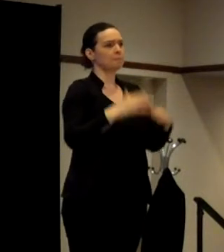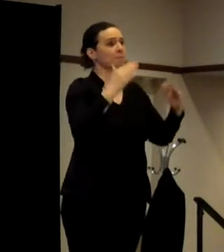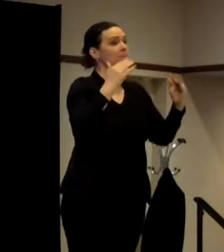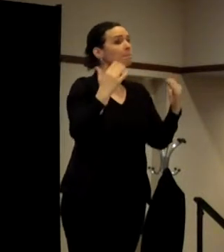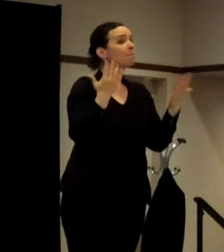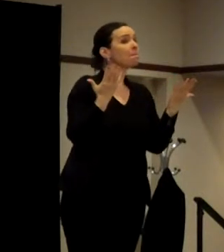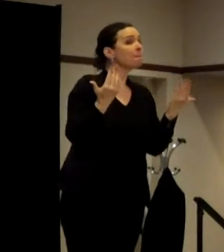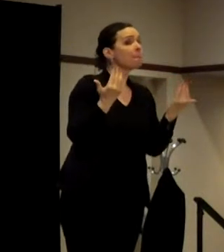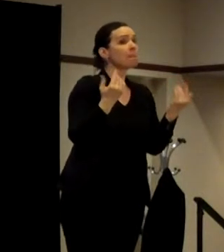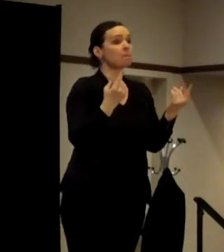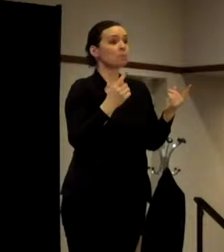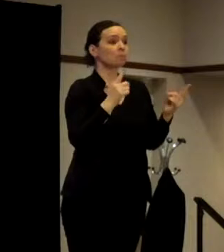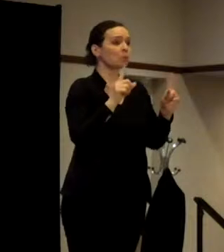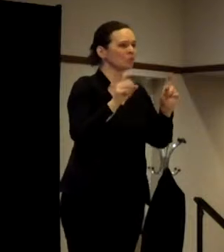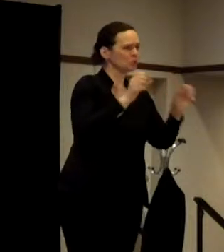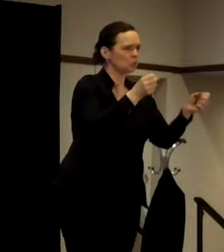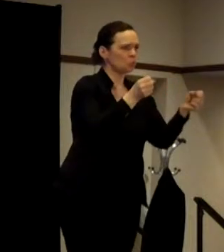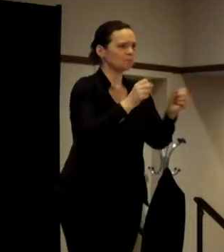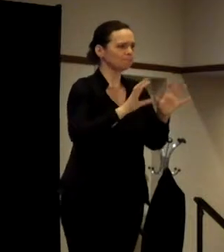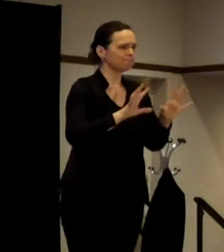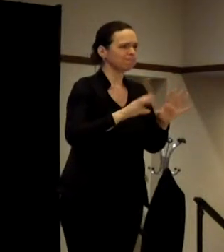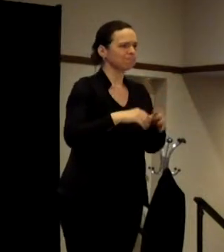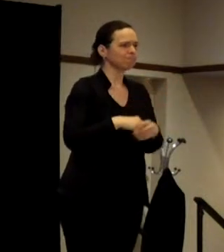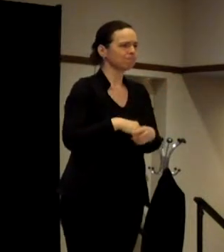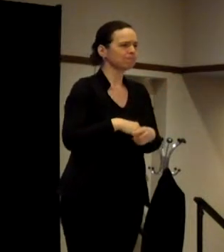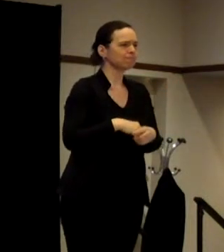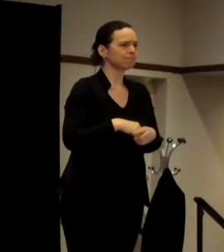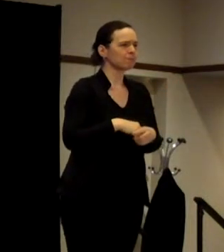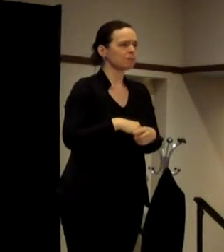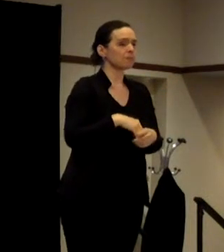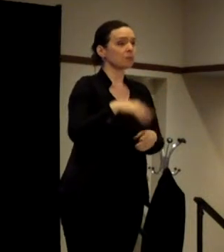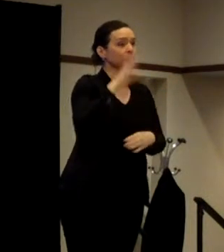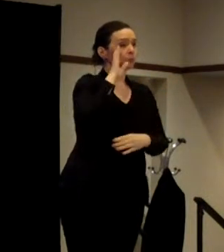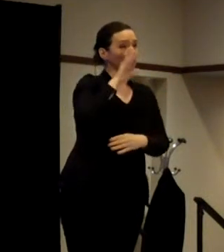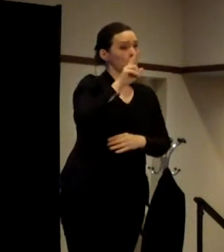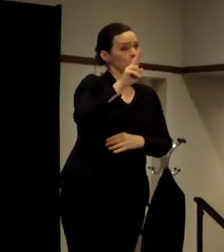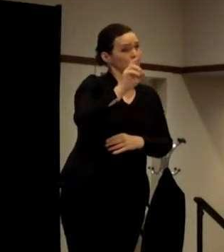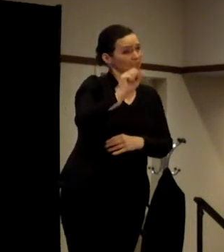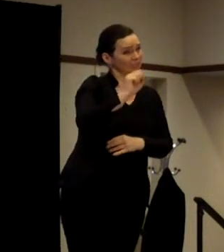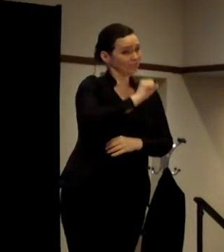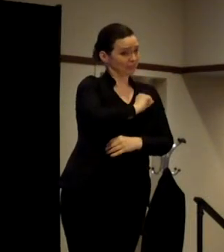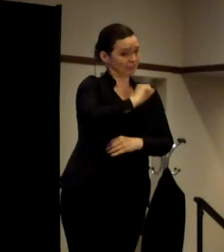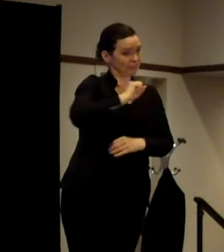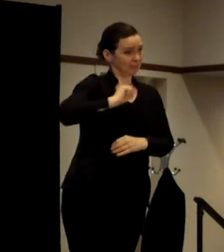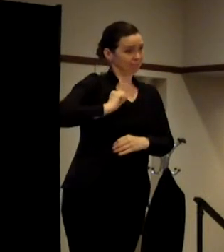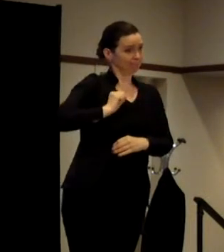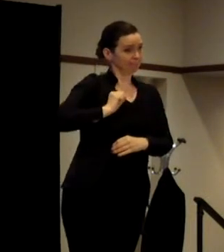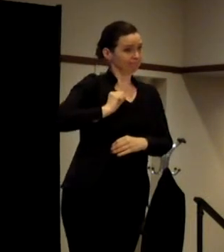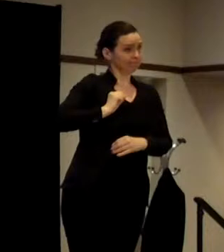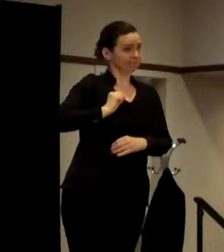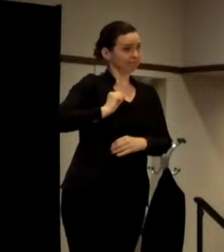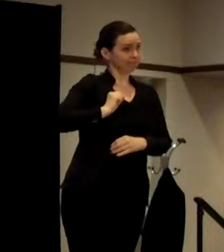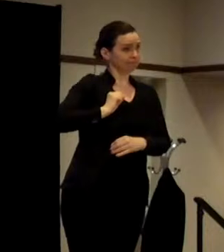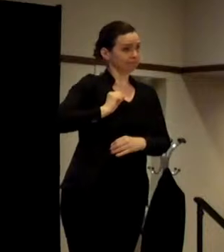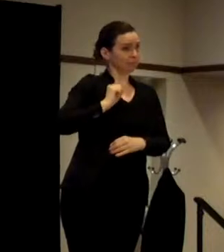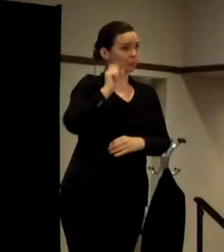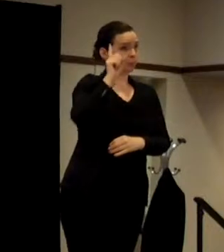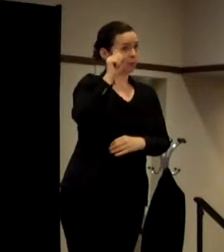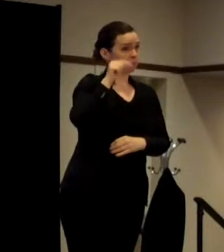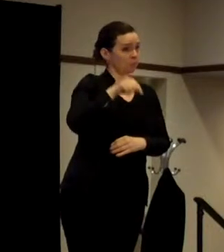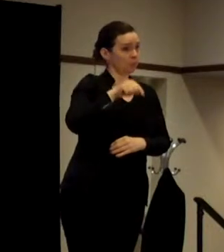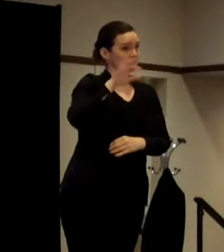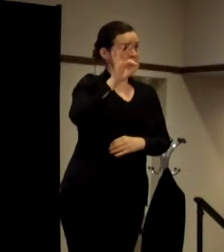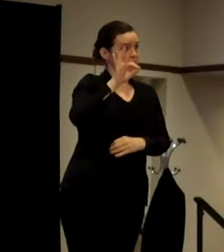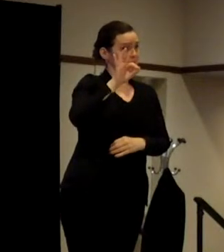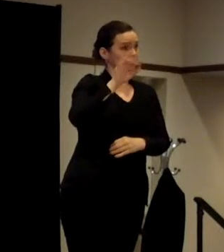we're pleased with the United States Senate. I understand that in a $1.9 trillion bill, there's going to be things